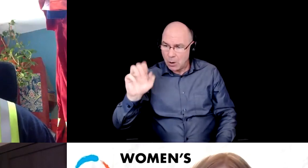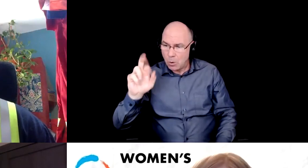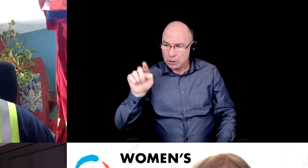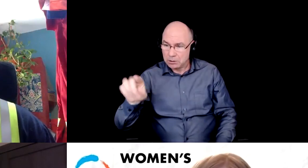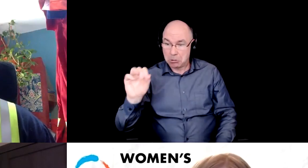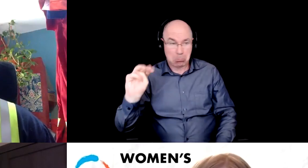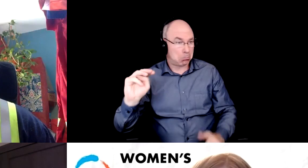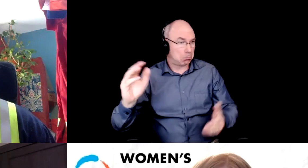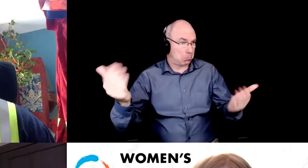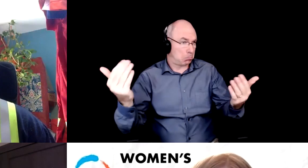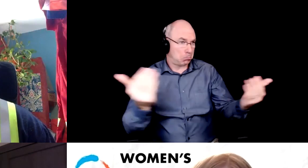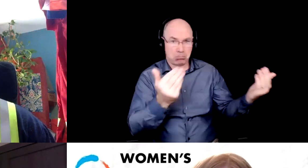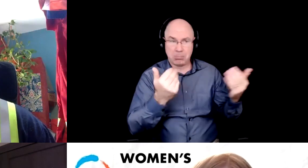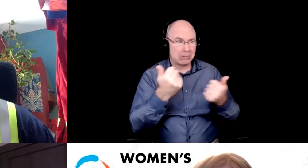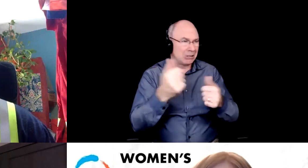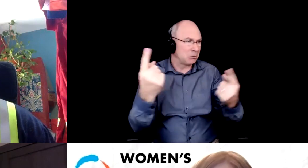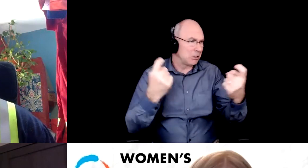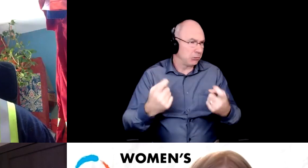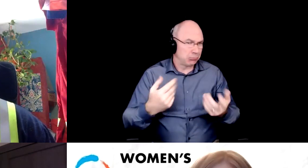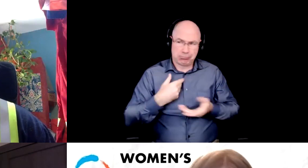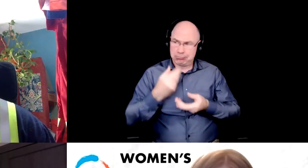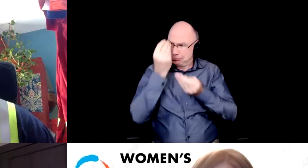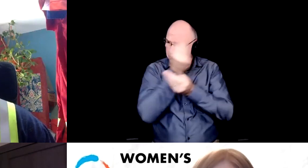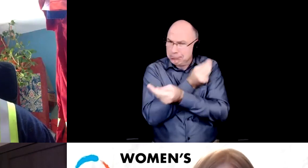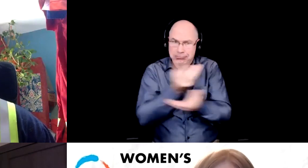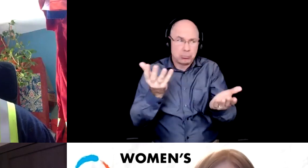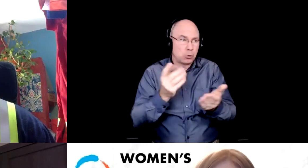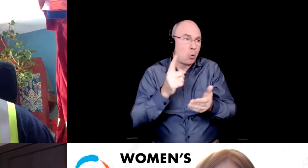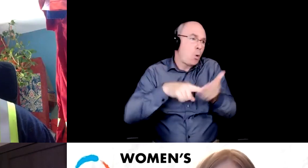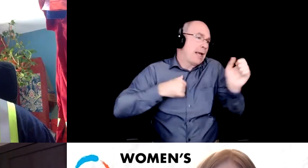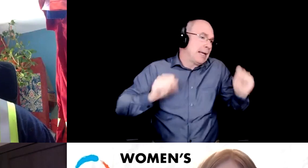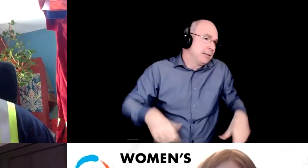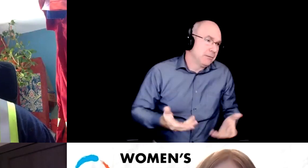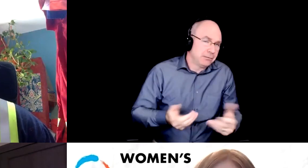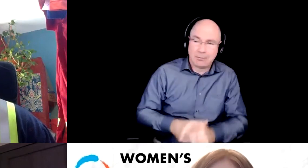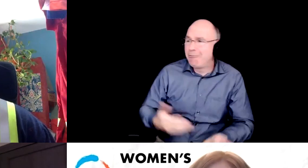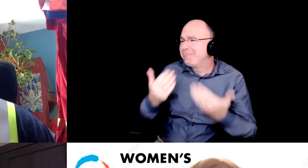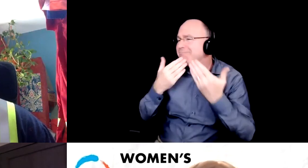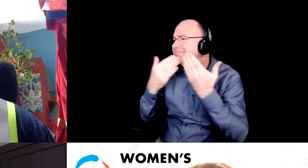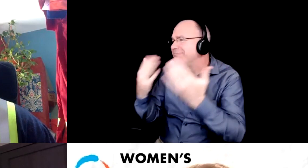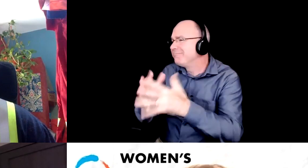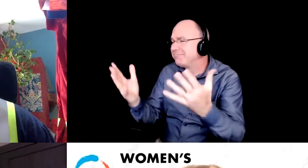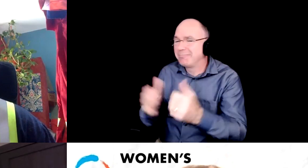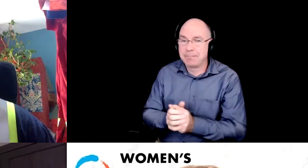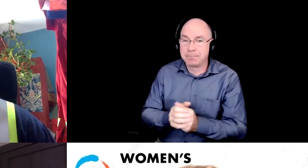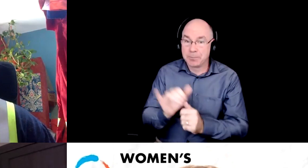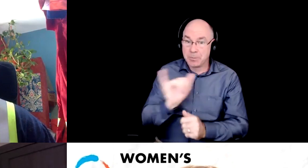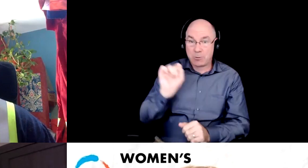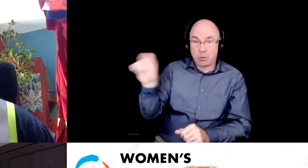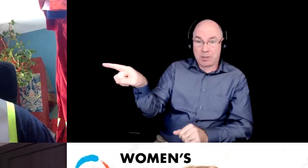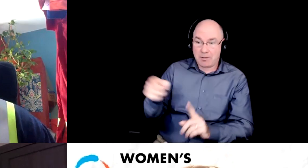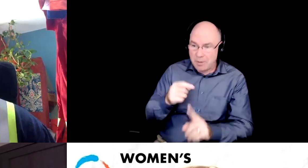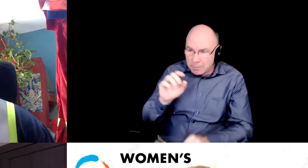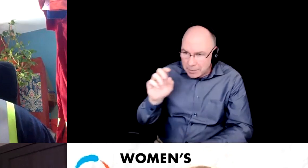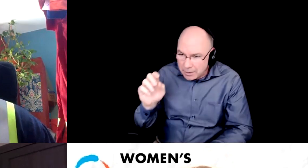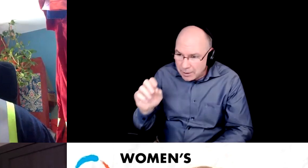like, I encourage any questions you have. I'll share with you everything I can. Thank you so much. There's a question from